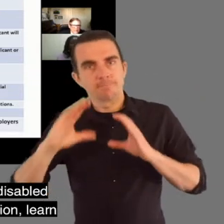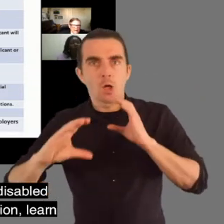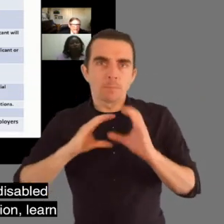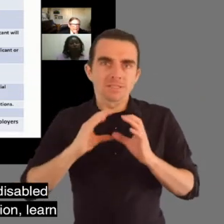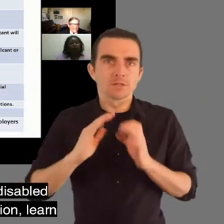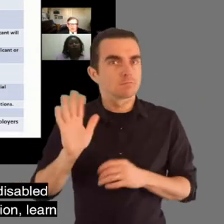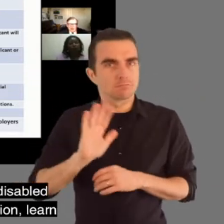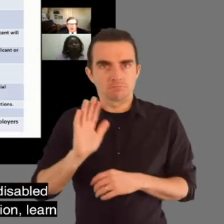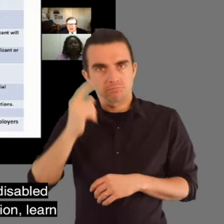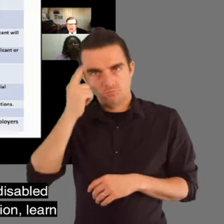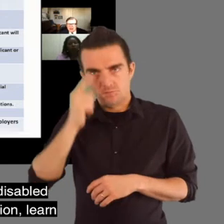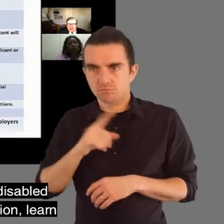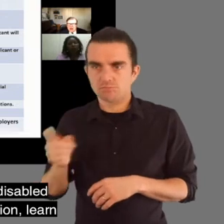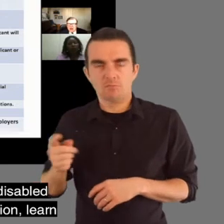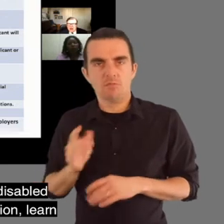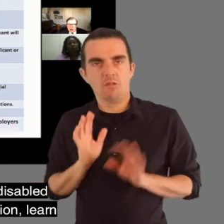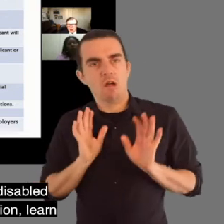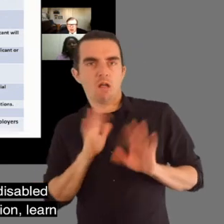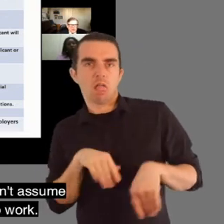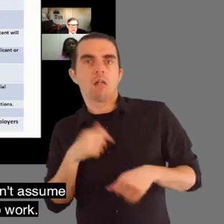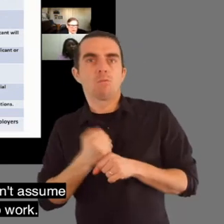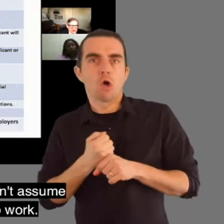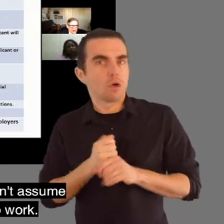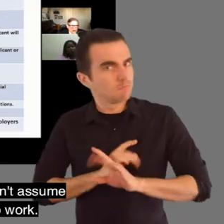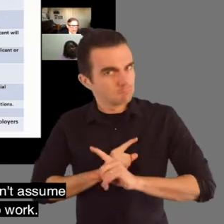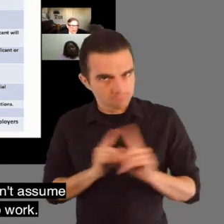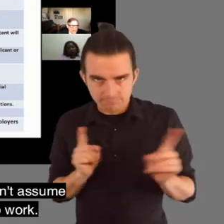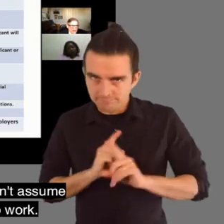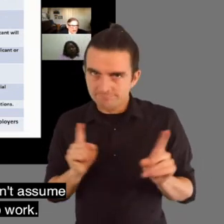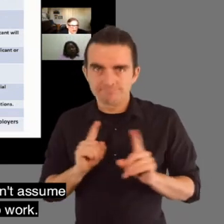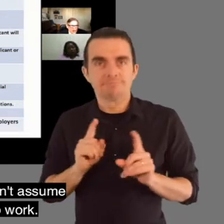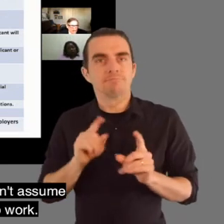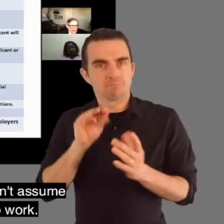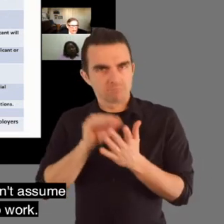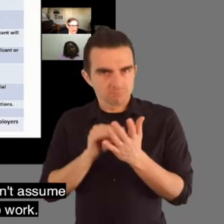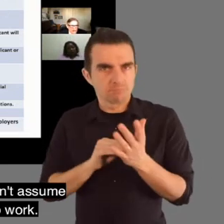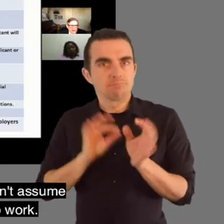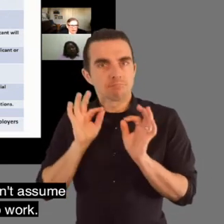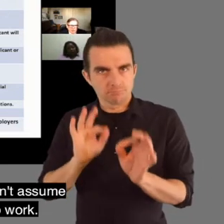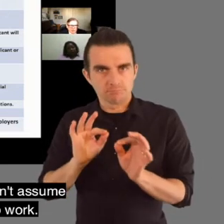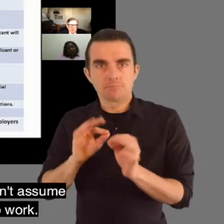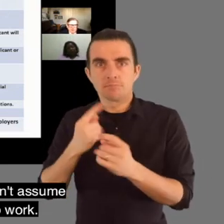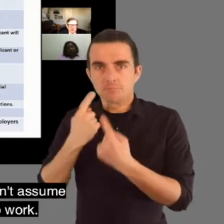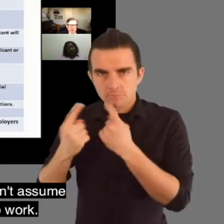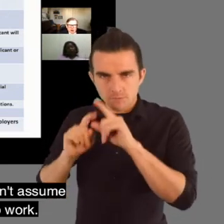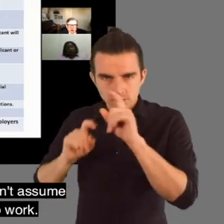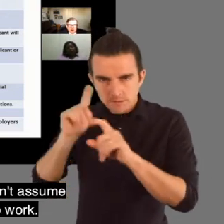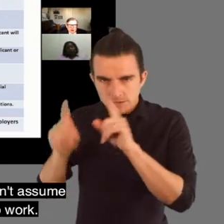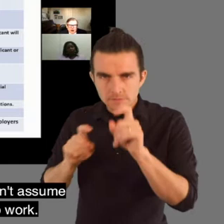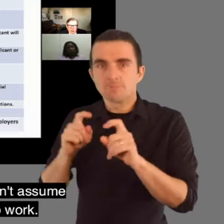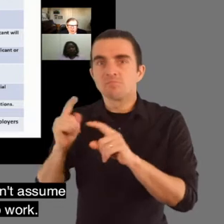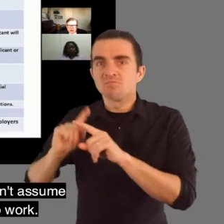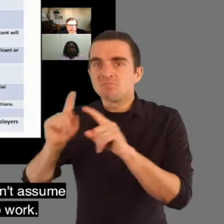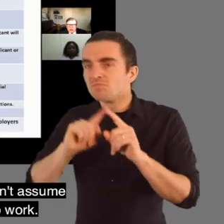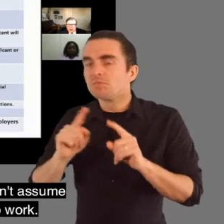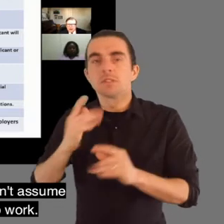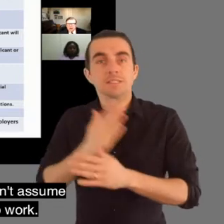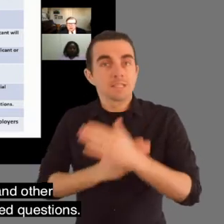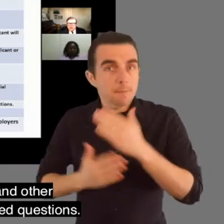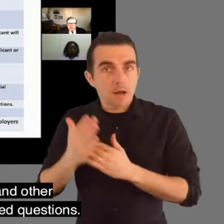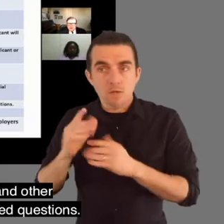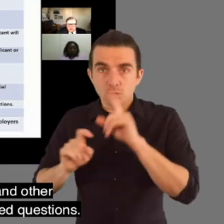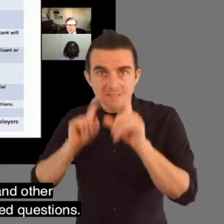disabled people lack the necessary education. Learn how to communicate with them. Don't assume disabled people do not want to